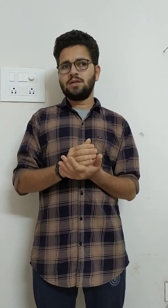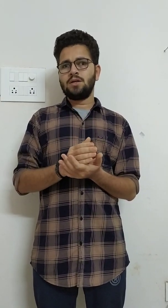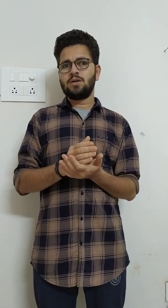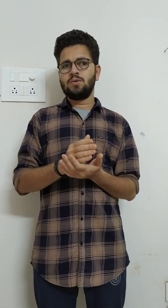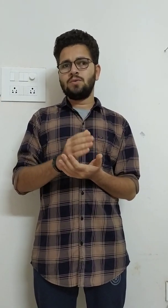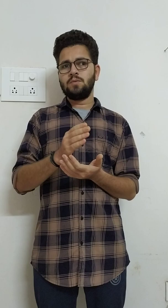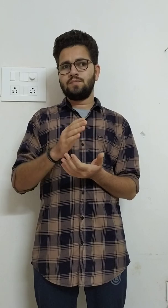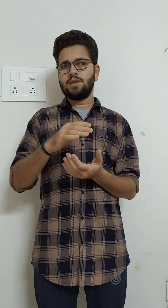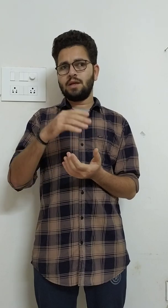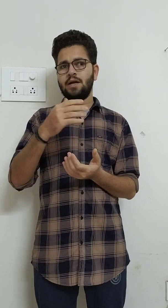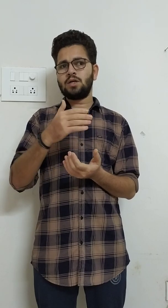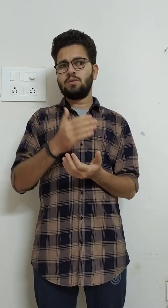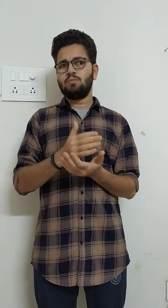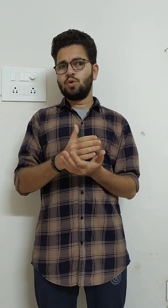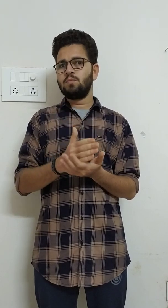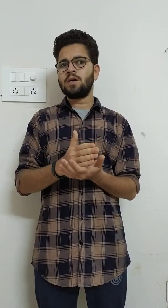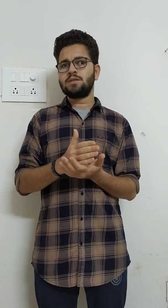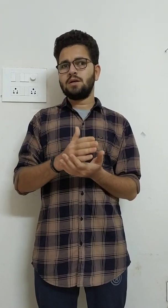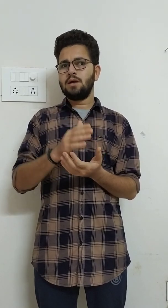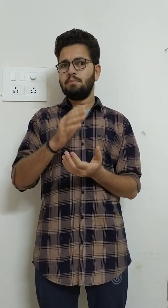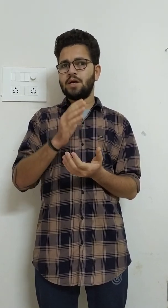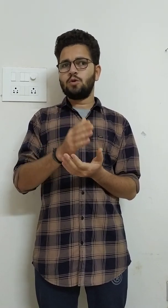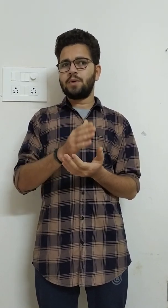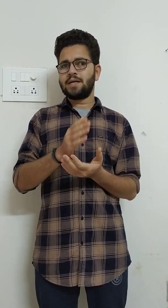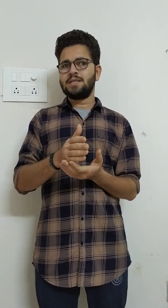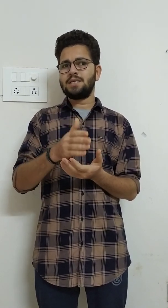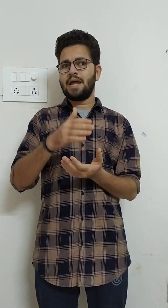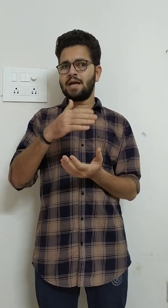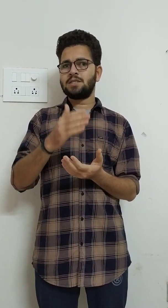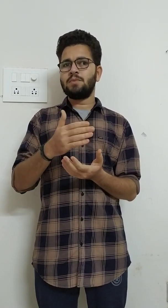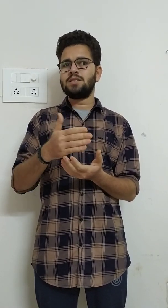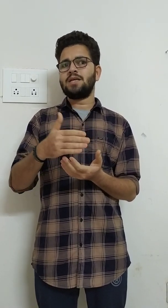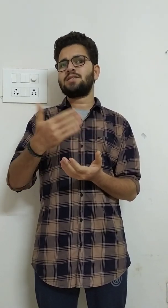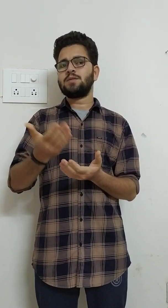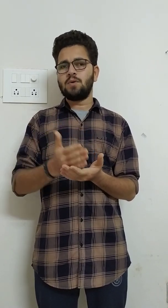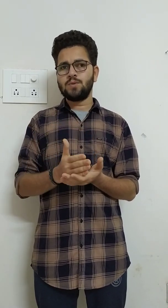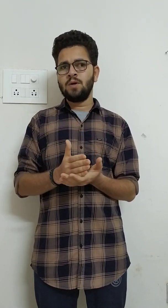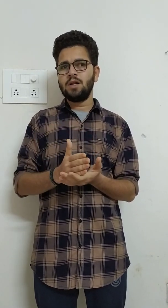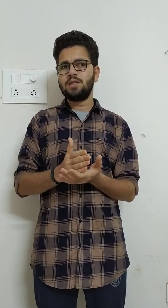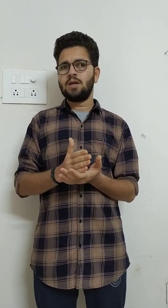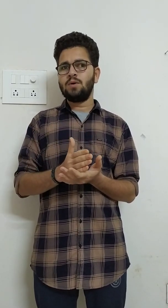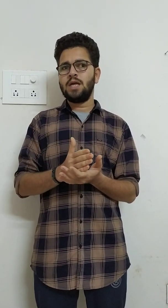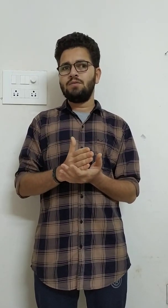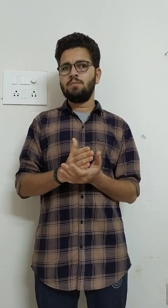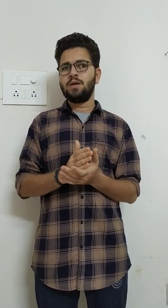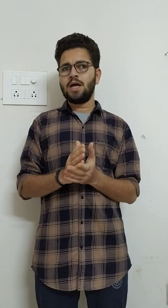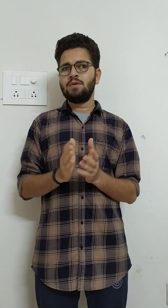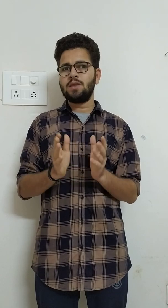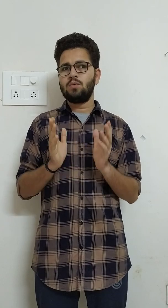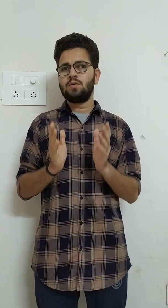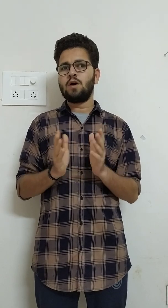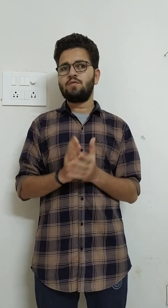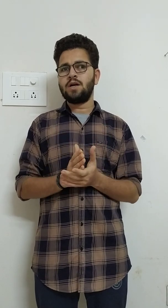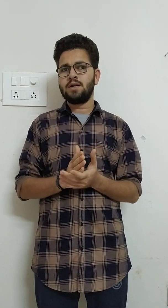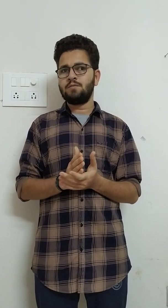in order to get good marks, better to practice as much tests as possible. Then only you will be having the good confident enough